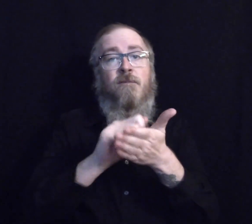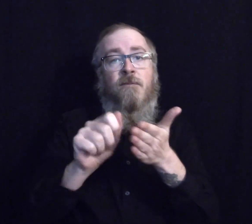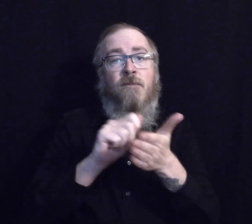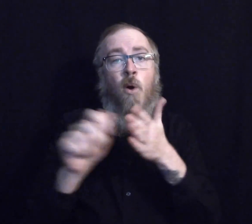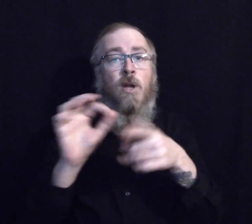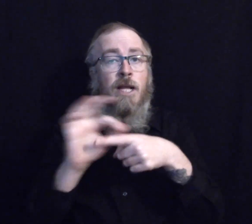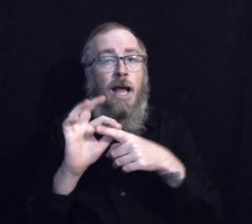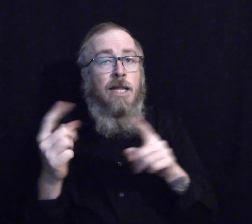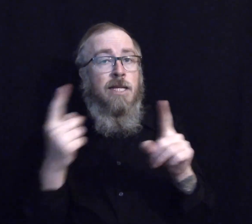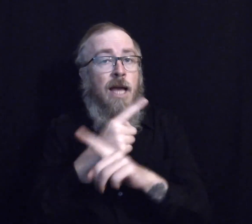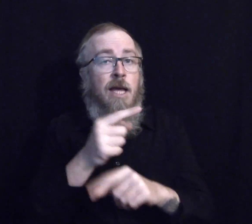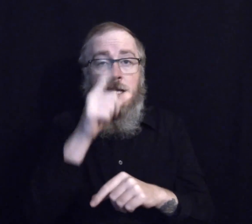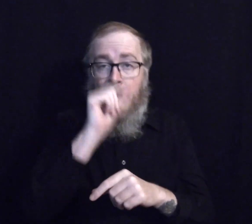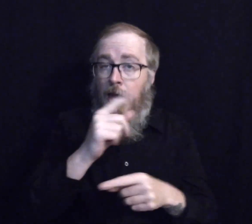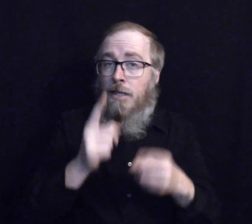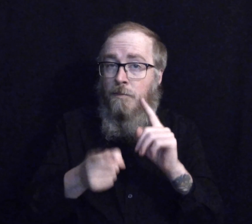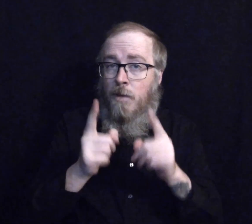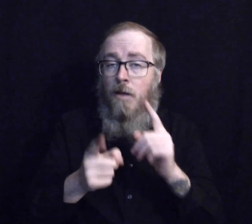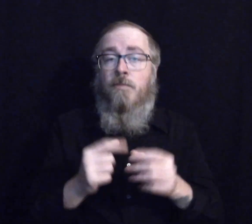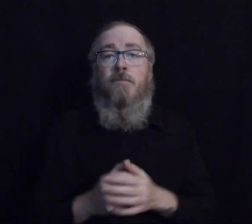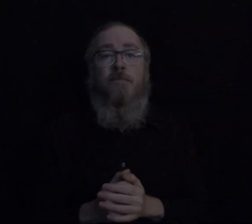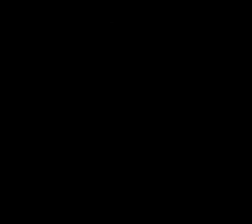font colors. These are available on some devices.